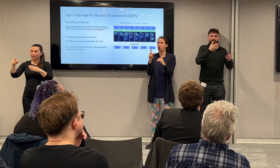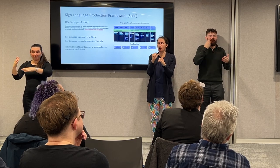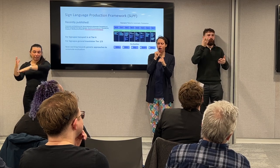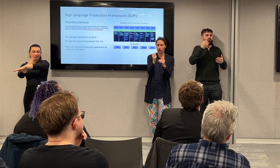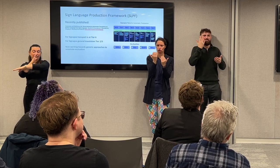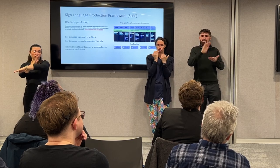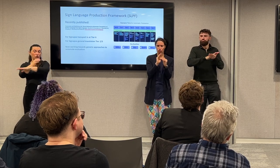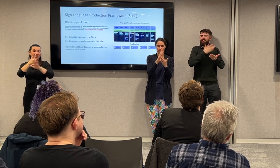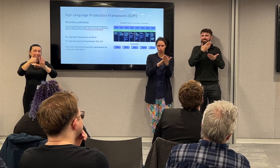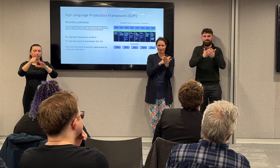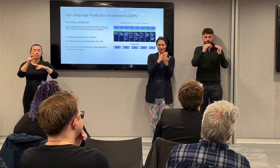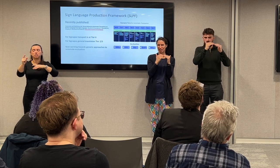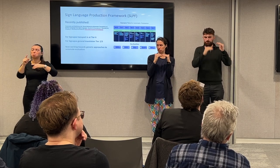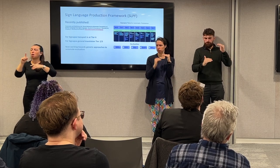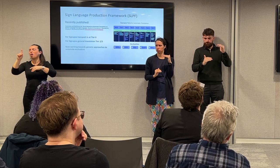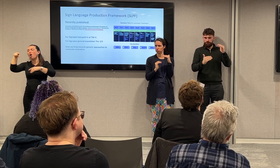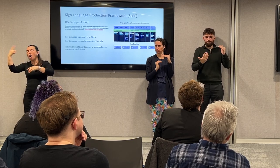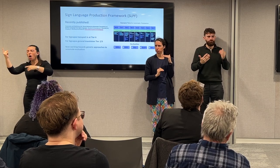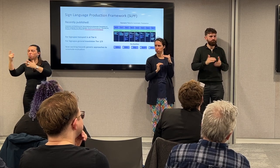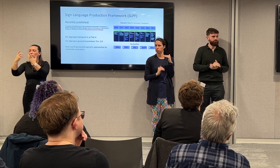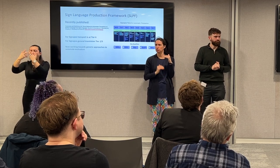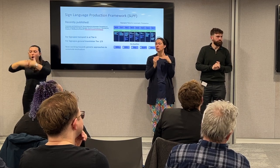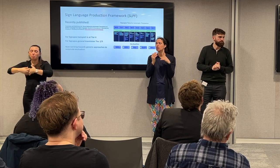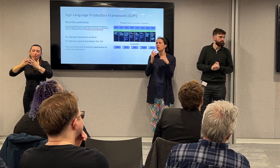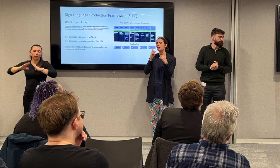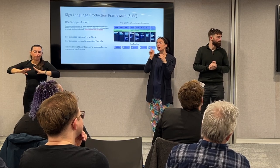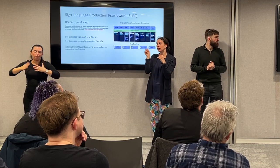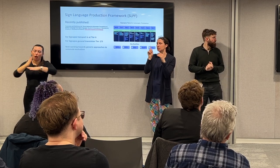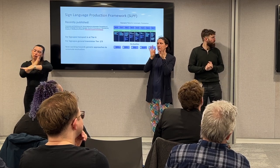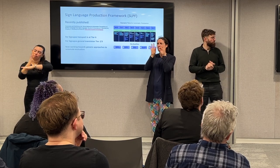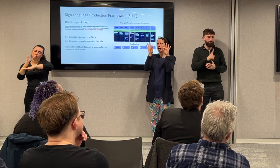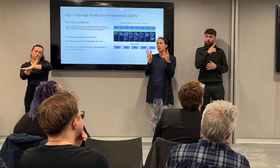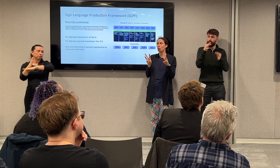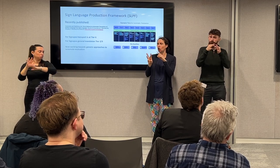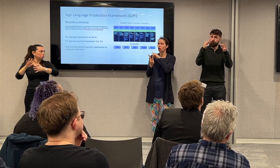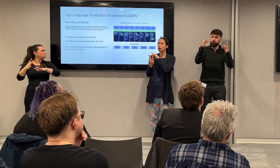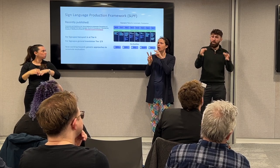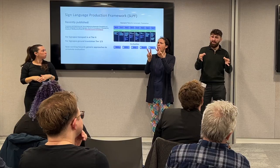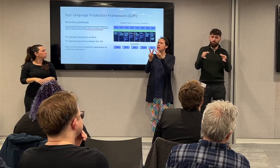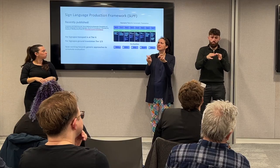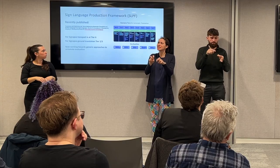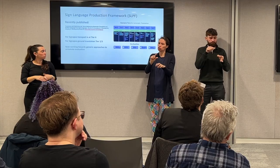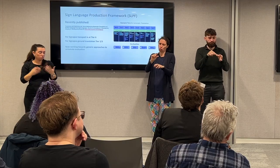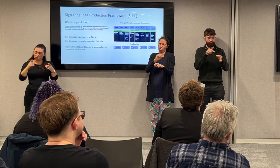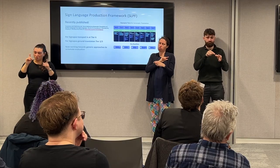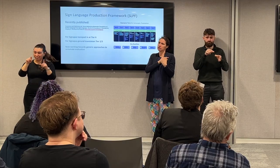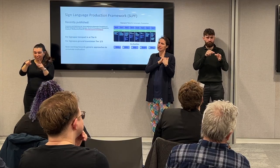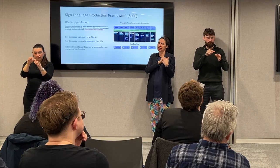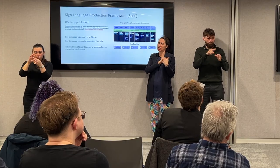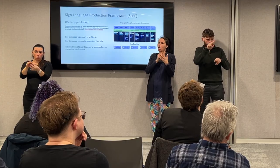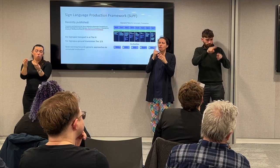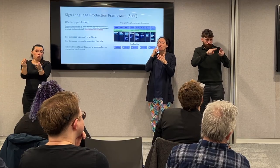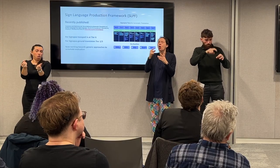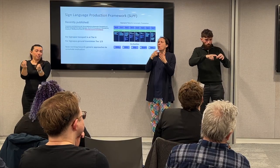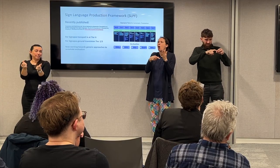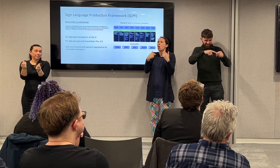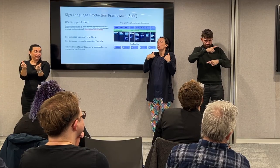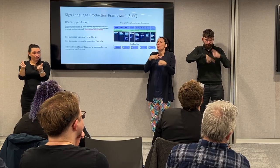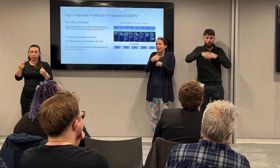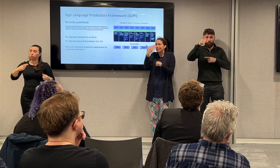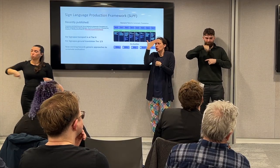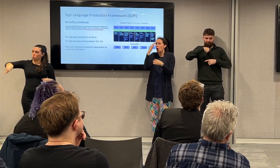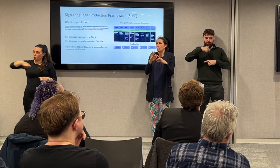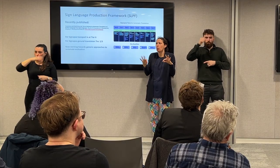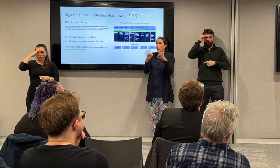bit lower. But importantly, this framework is assessing quality in terms of the things that we know are important, things like